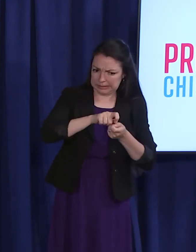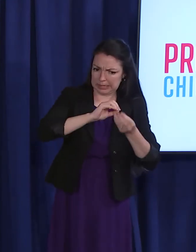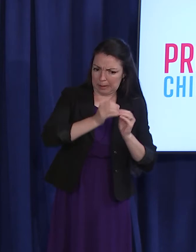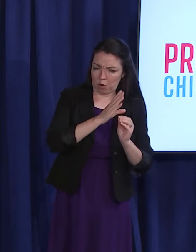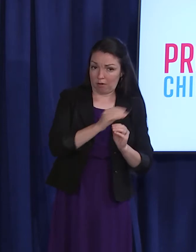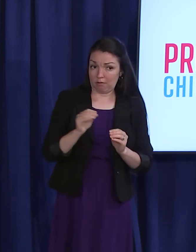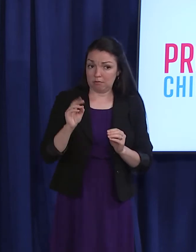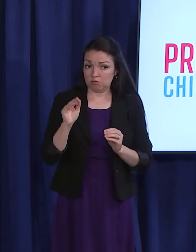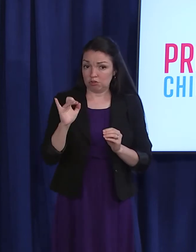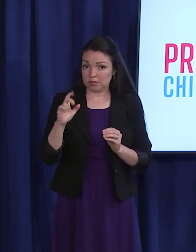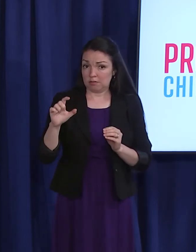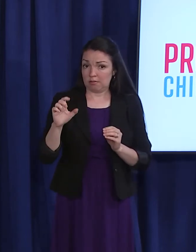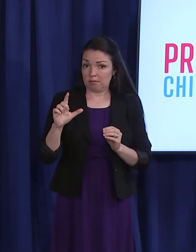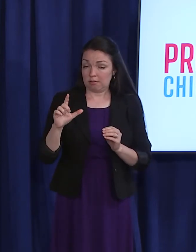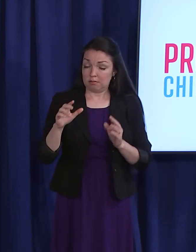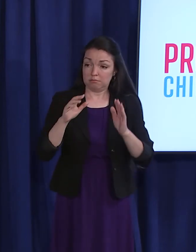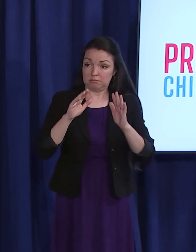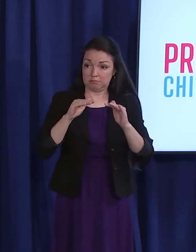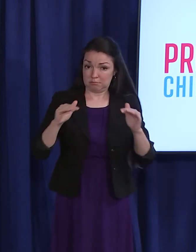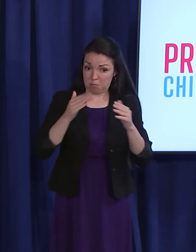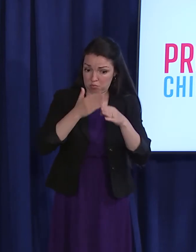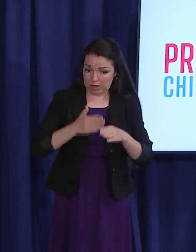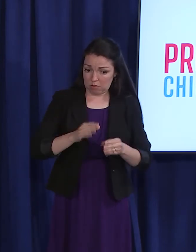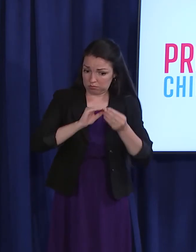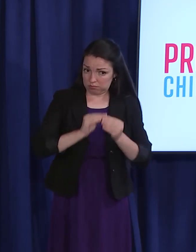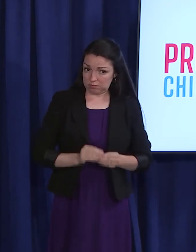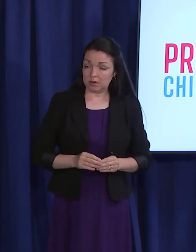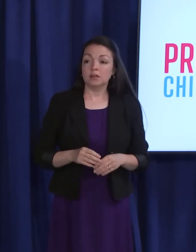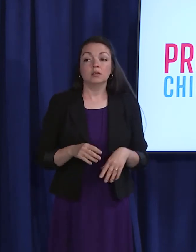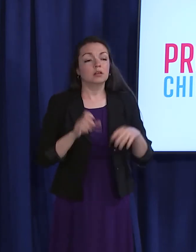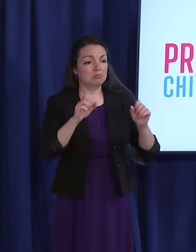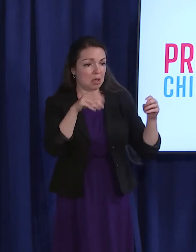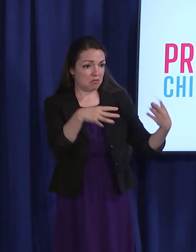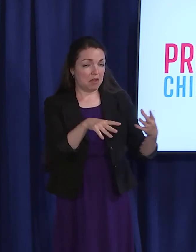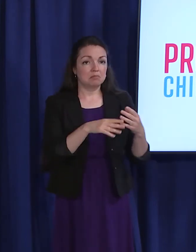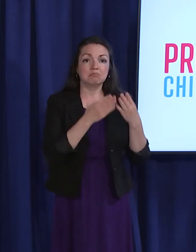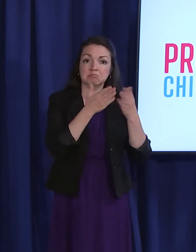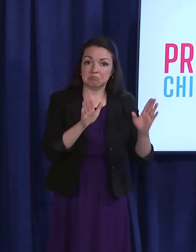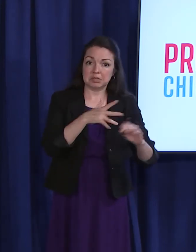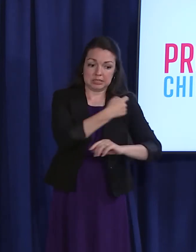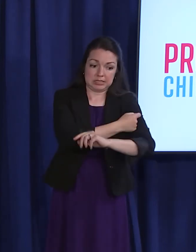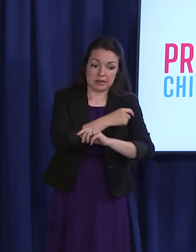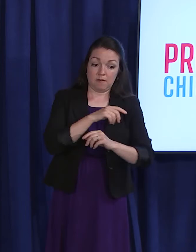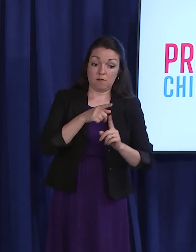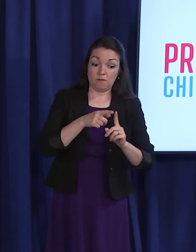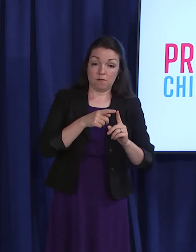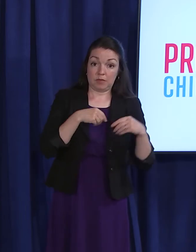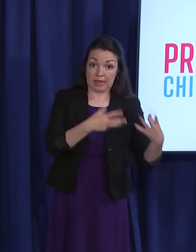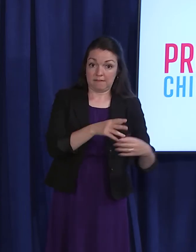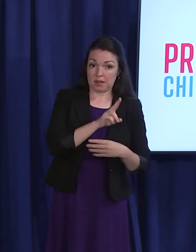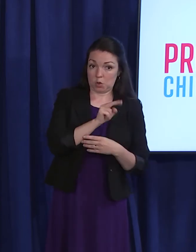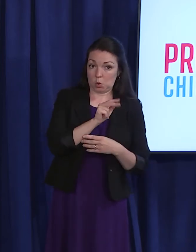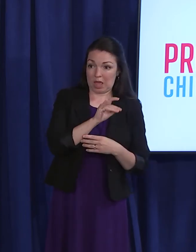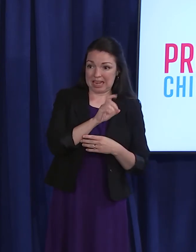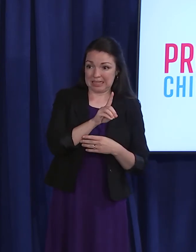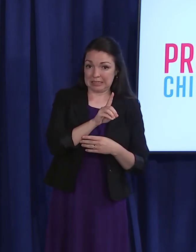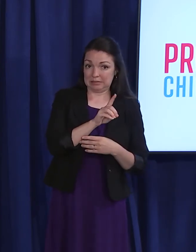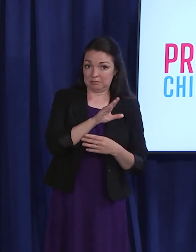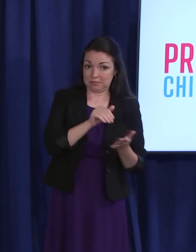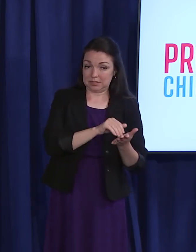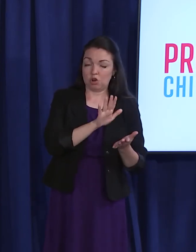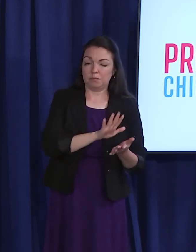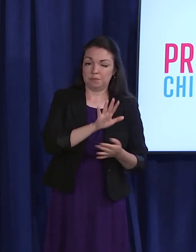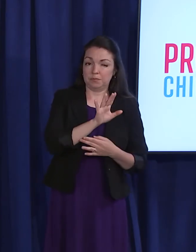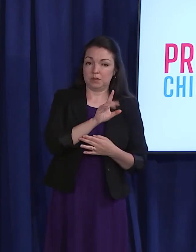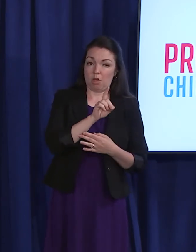breakdown? We could provide that to you. The overall doses I know have been in the 180,000